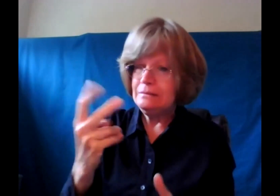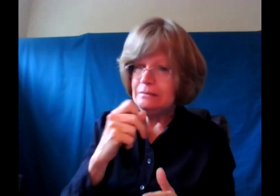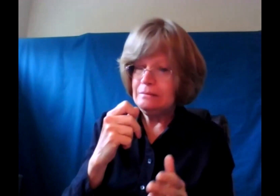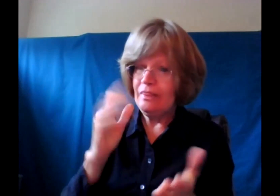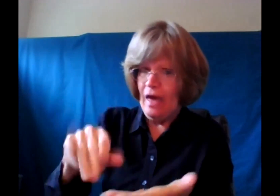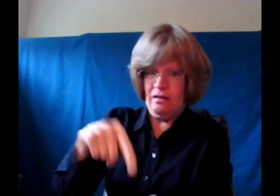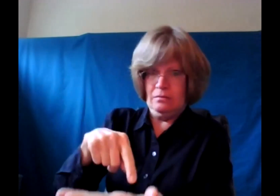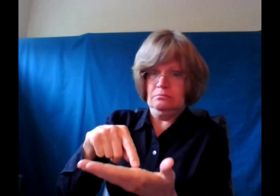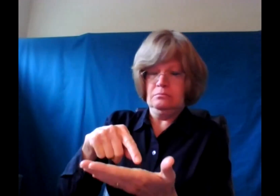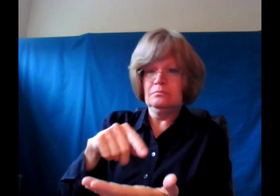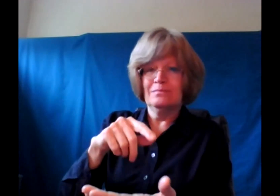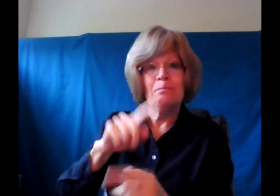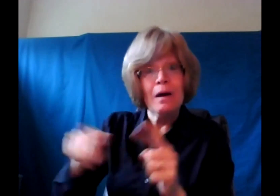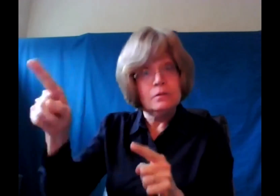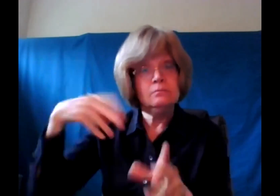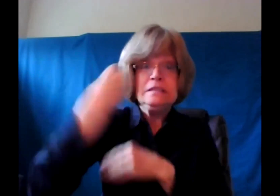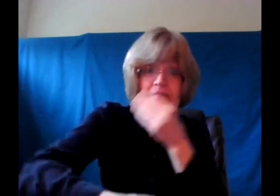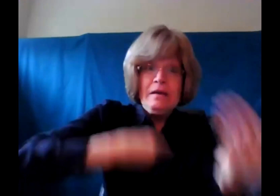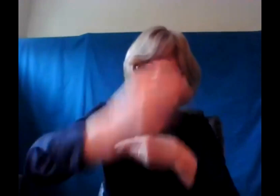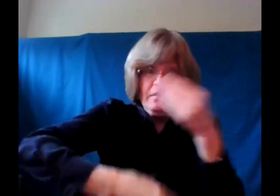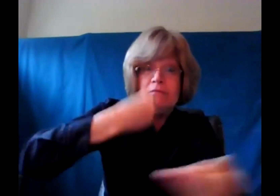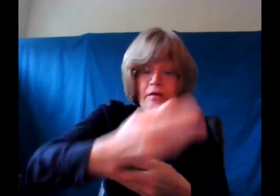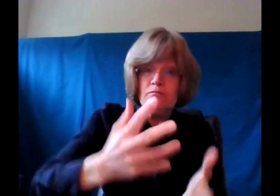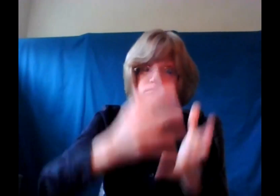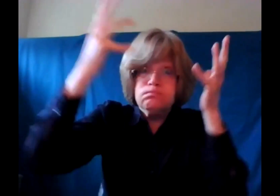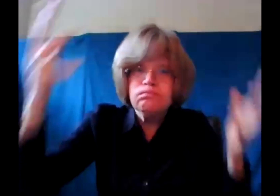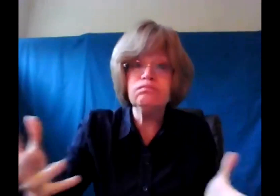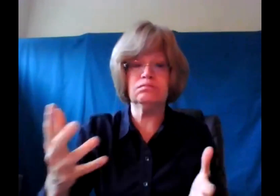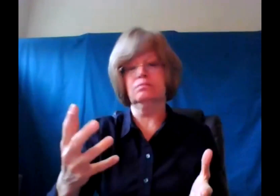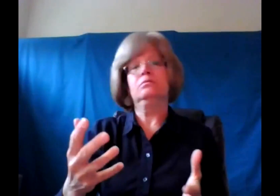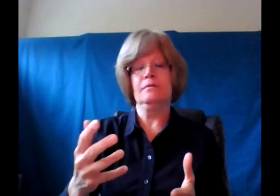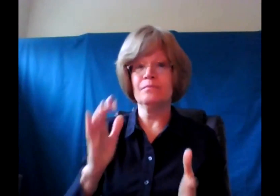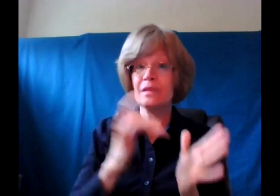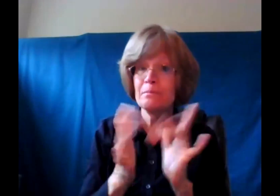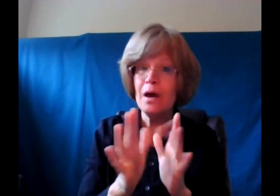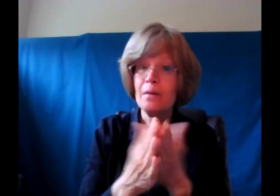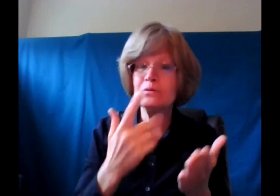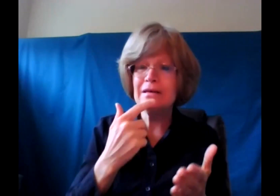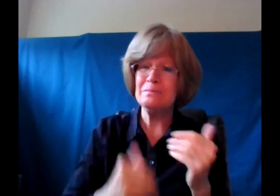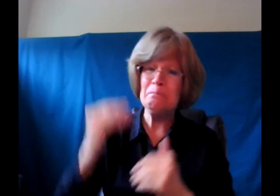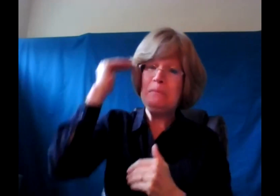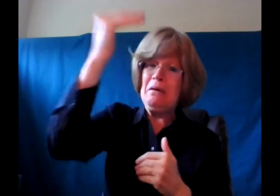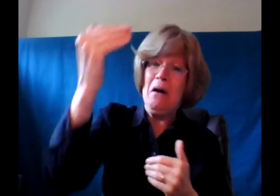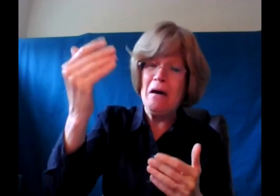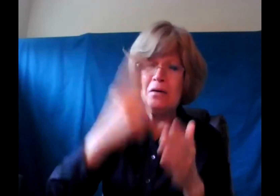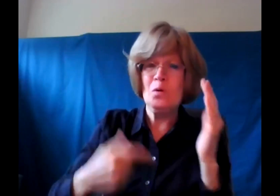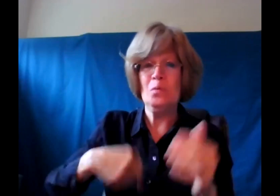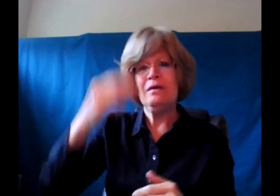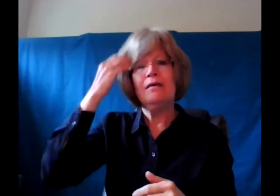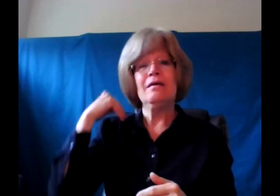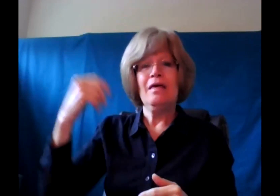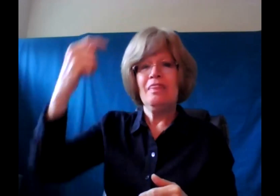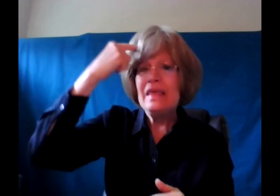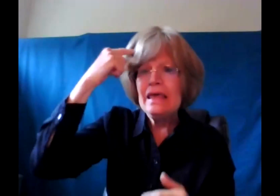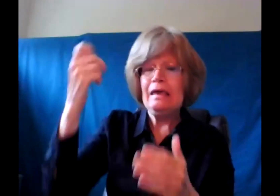is. And the text tells us that it is beyond what we can think or ask or